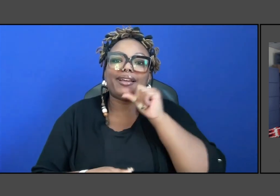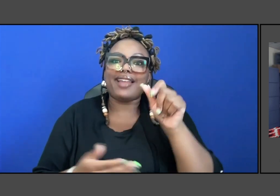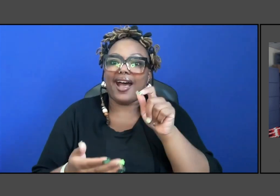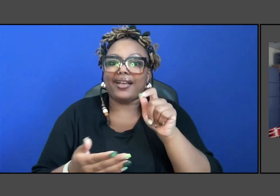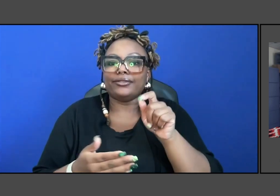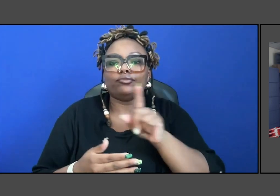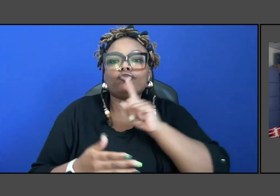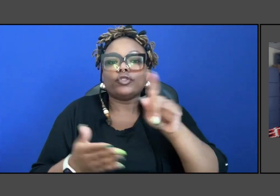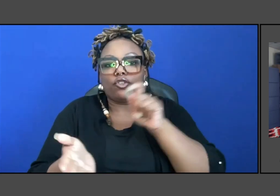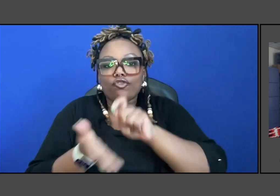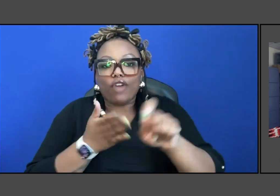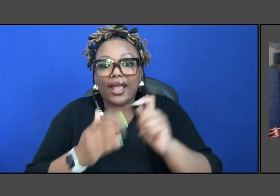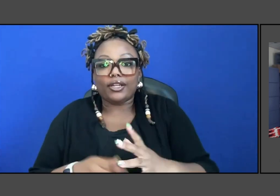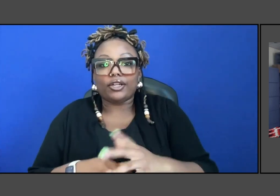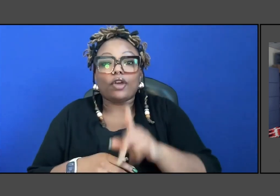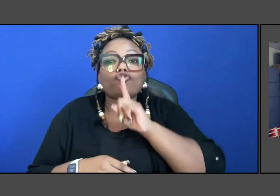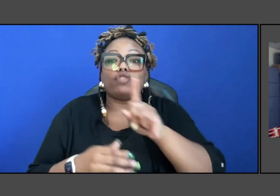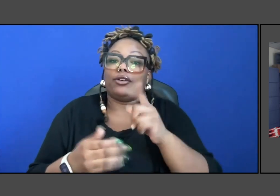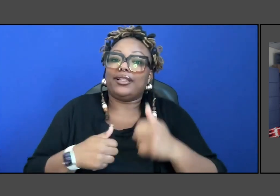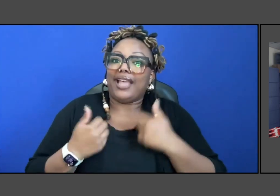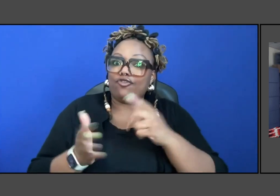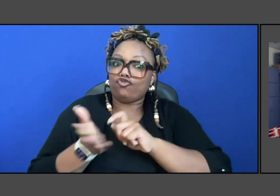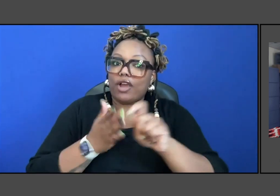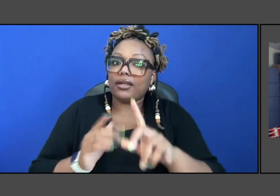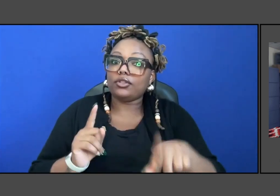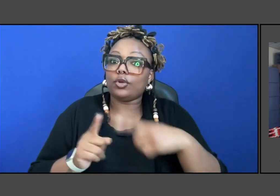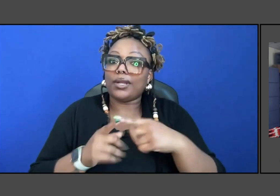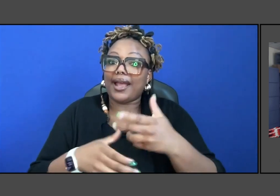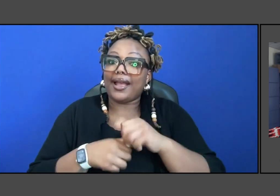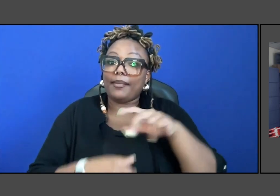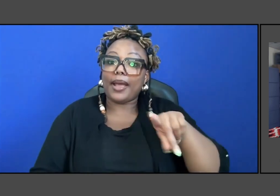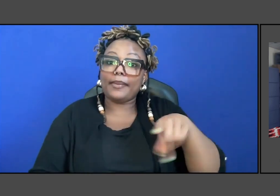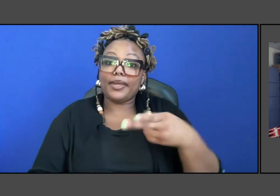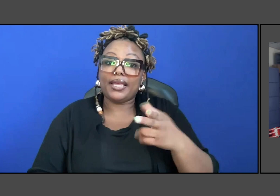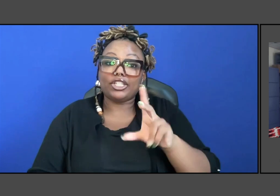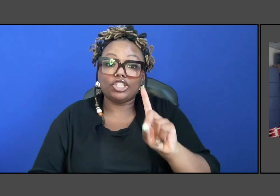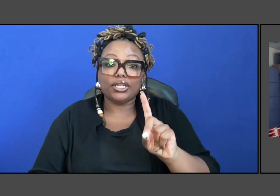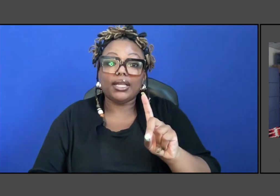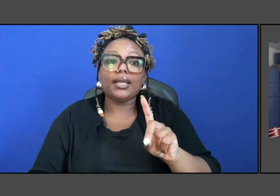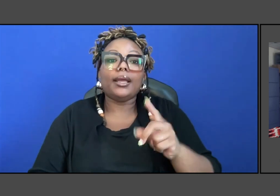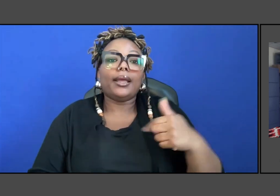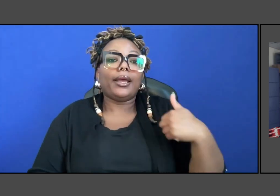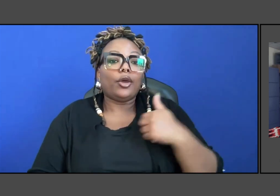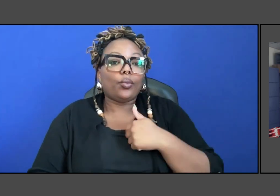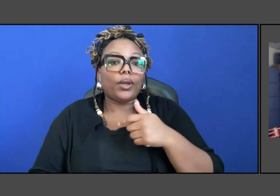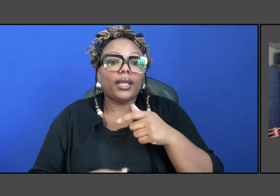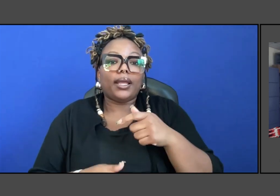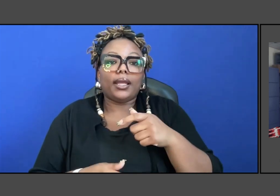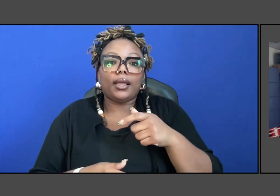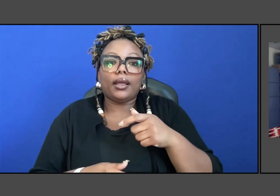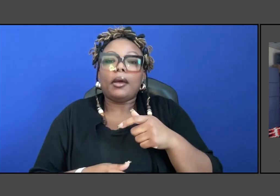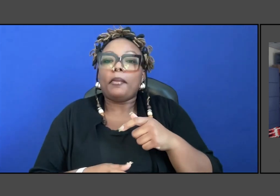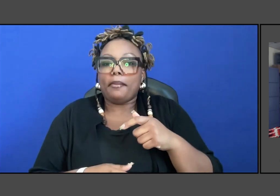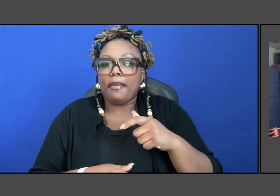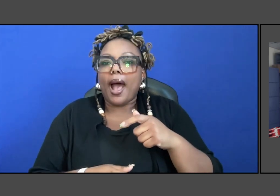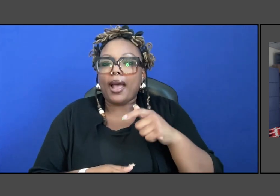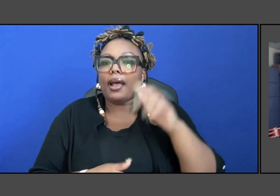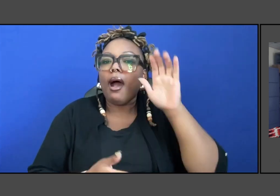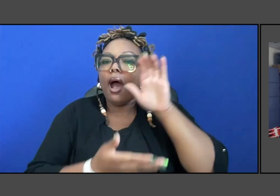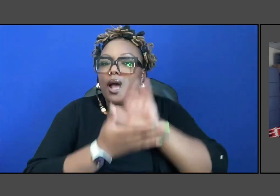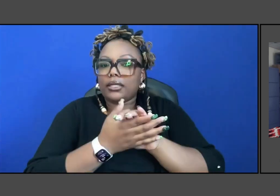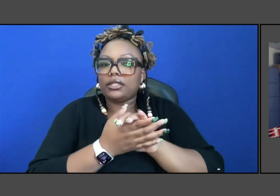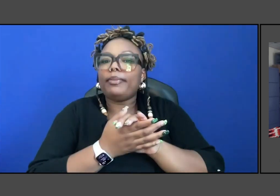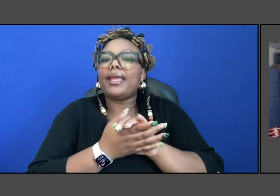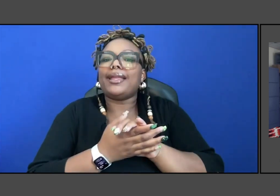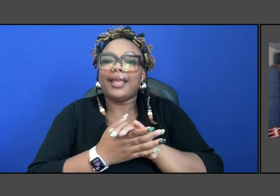when I got my PhD, we had written, my late ex-husband and I had already written several books